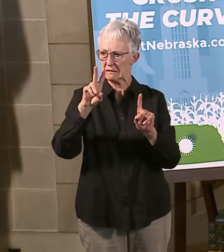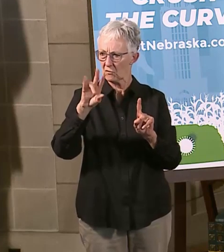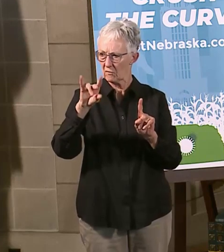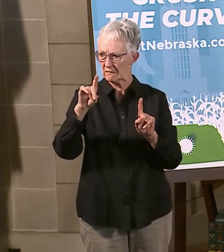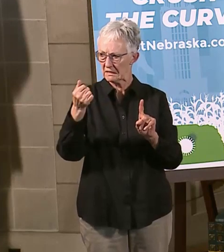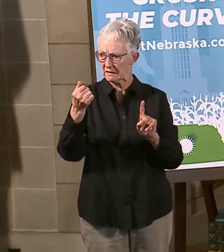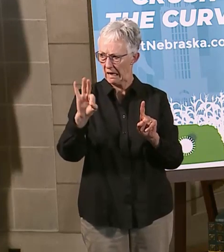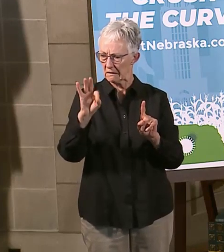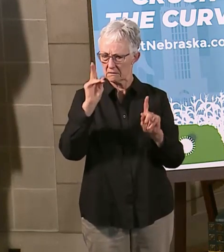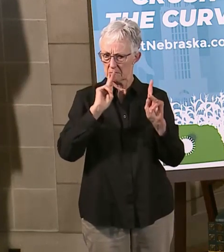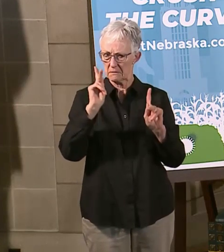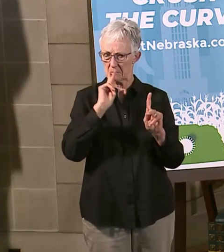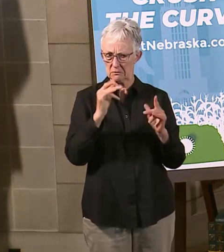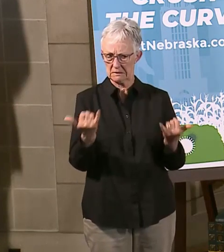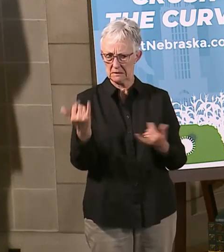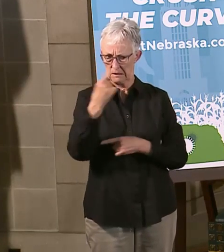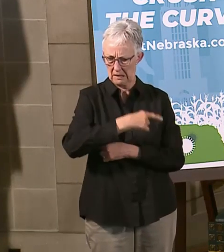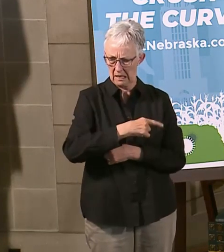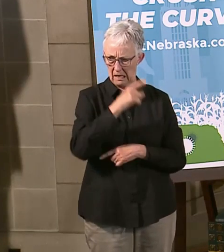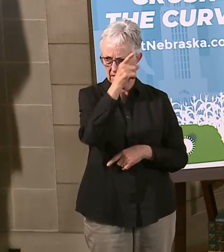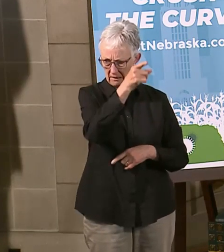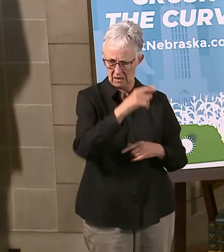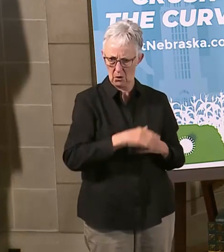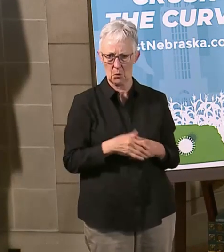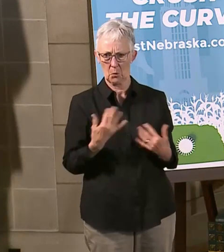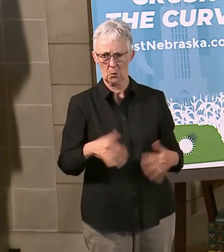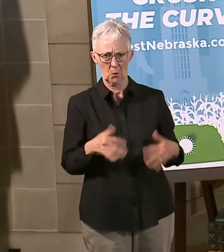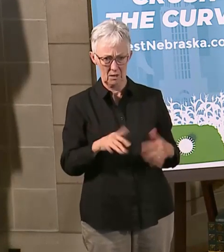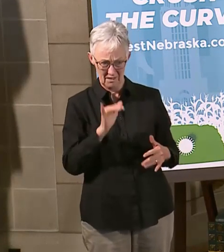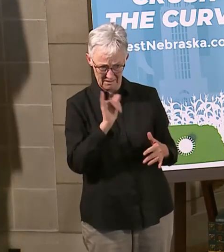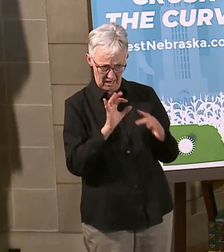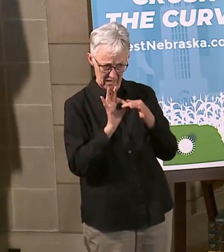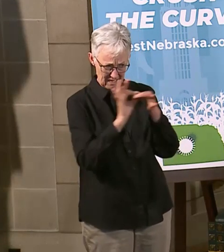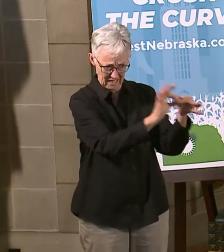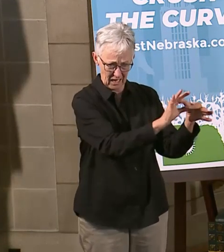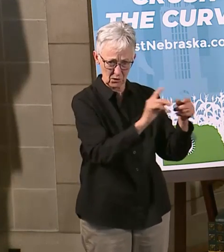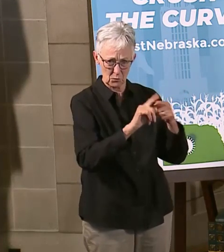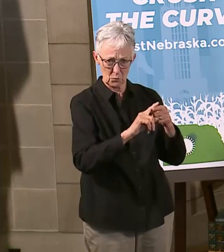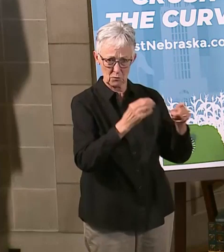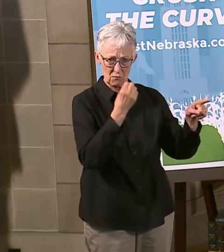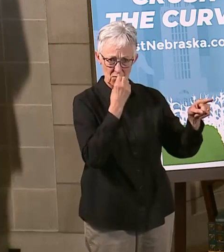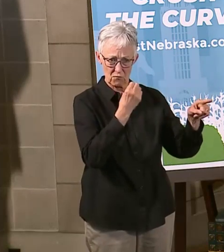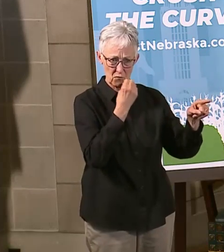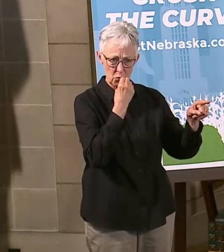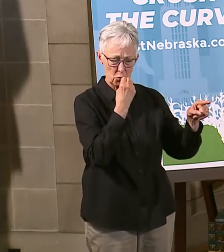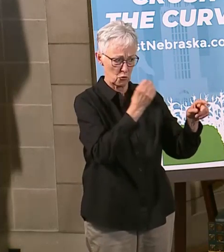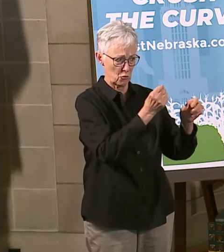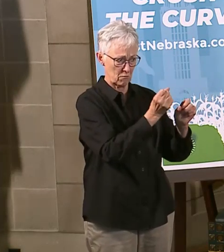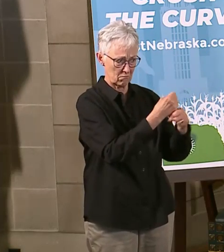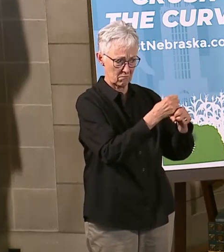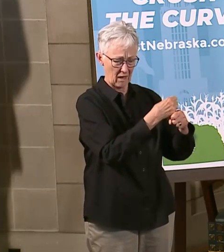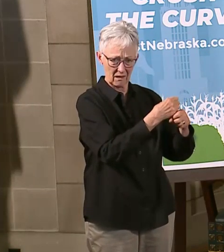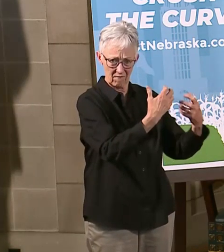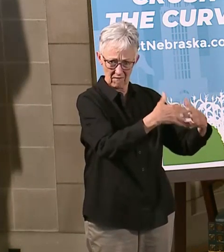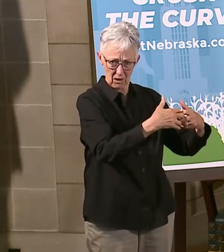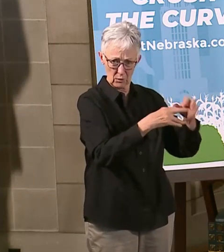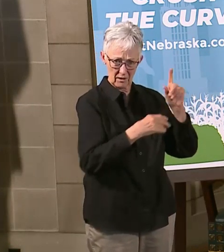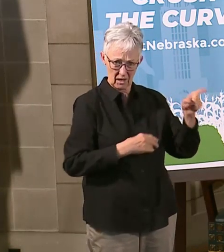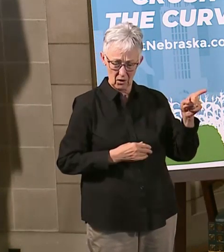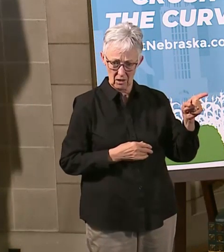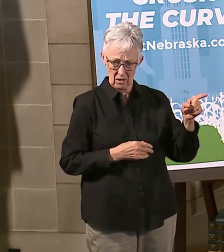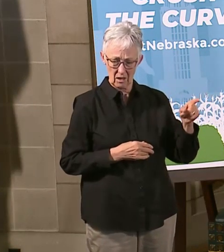food processors? And, I think the thing to remember, folks, is this is a community issue. Now, what do we see in places